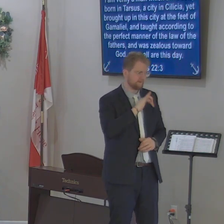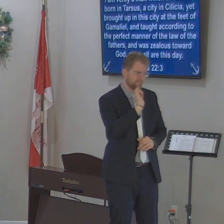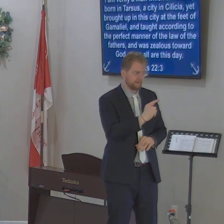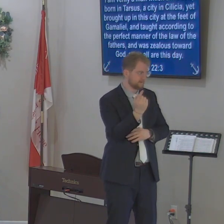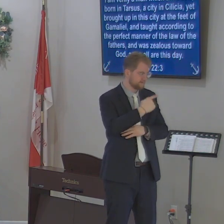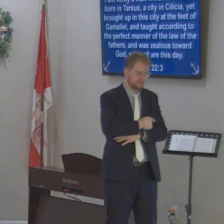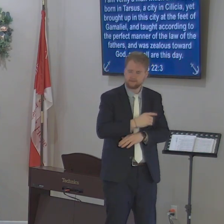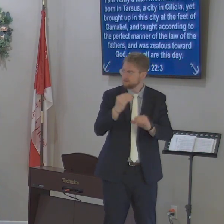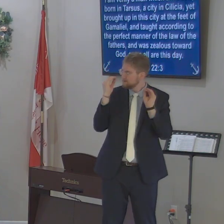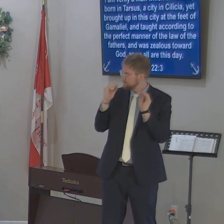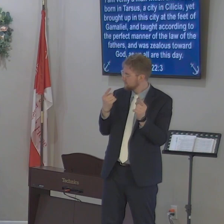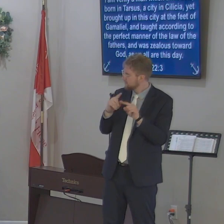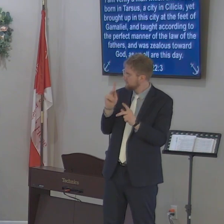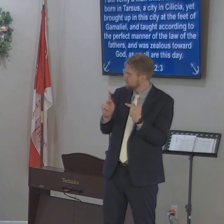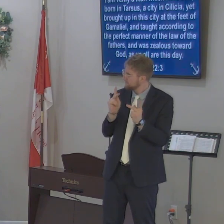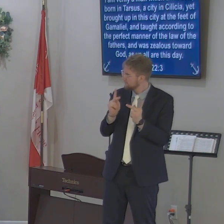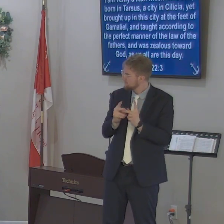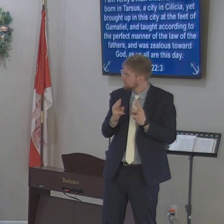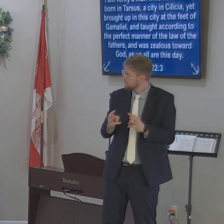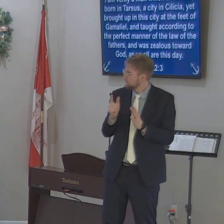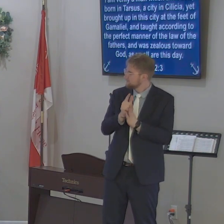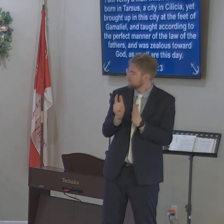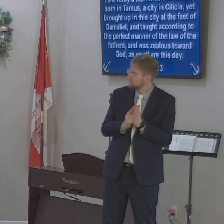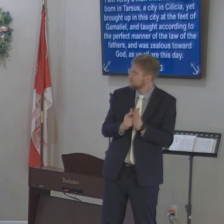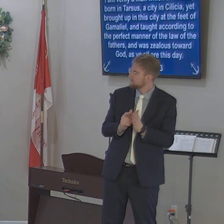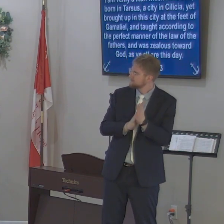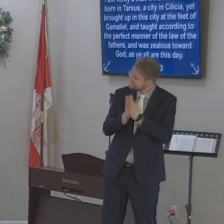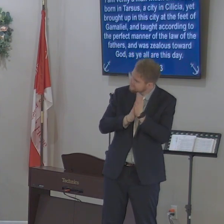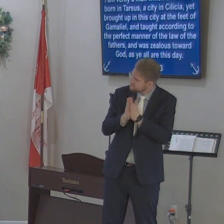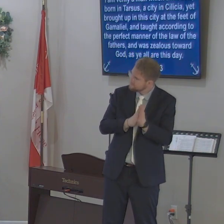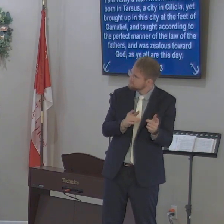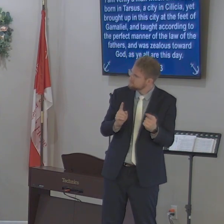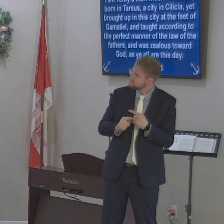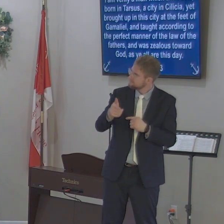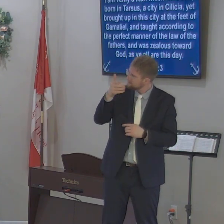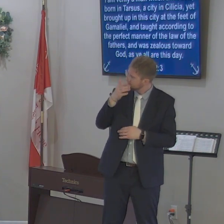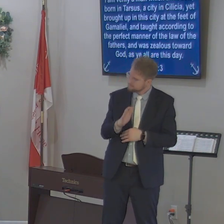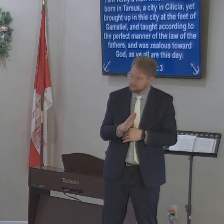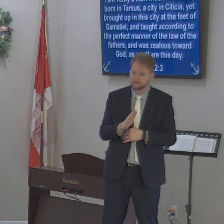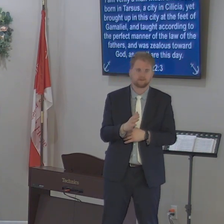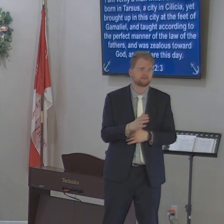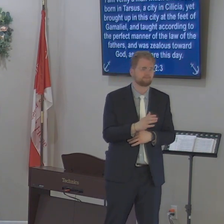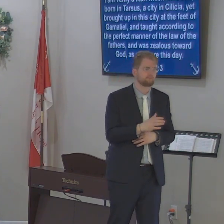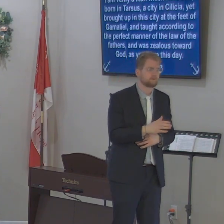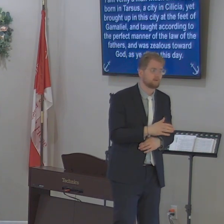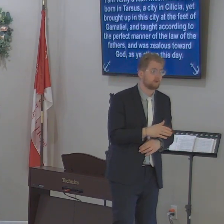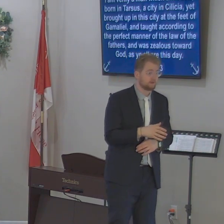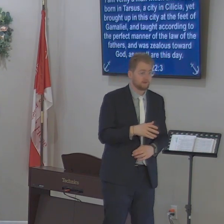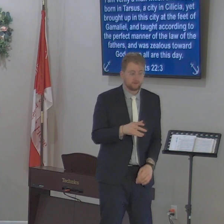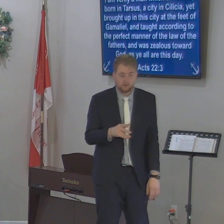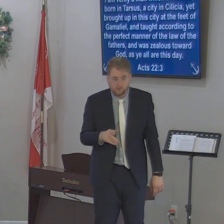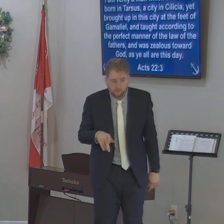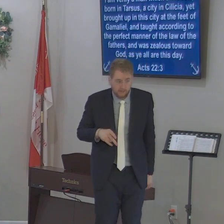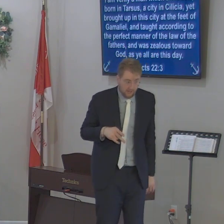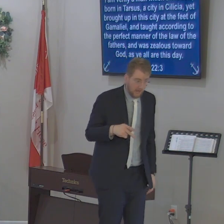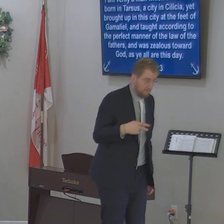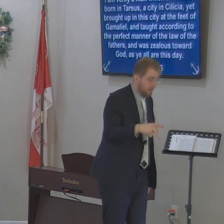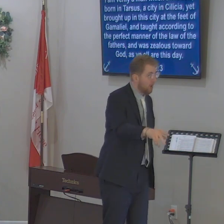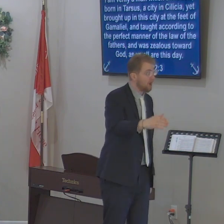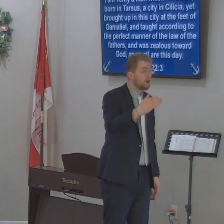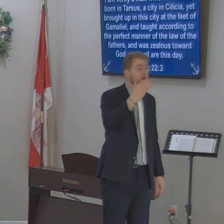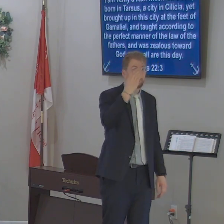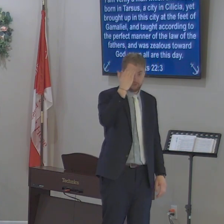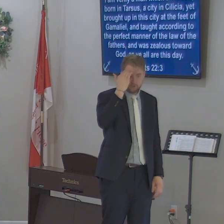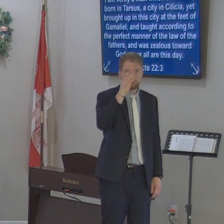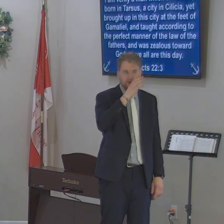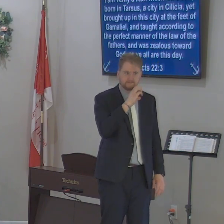of the law of the fathers and was zealous towards God." So he knew the Old Testament. He was a teacher